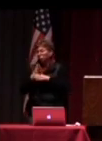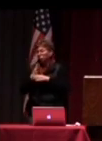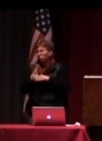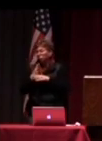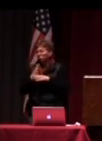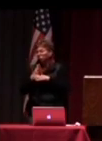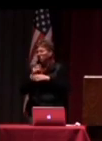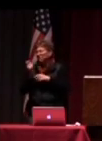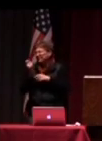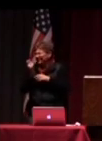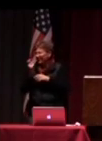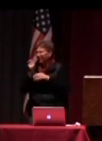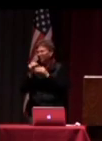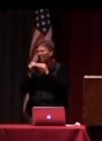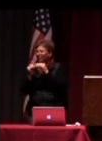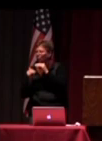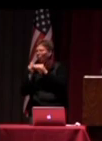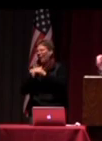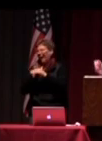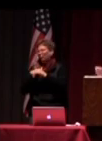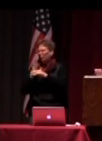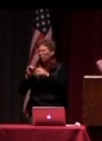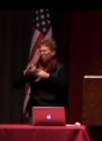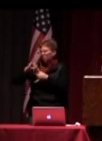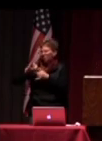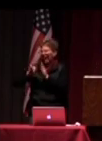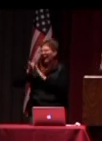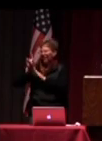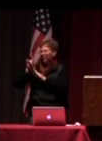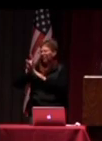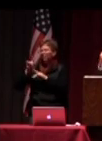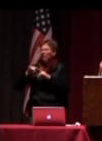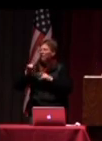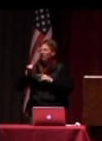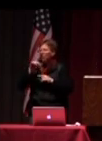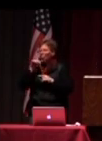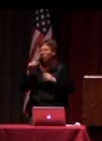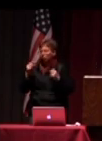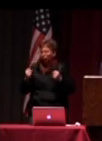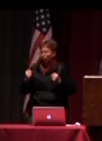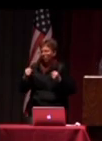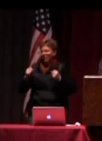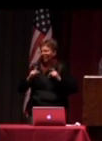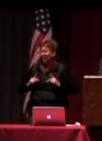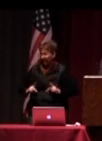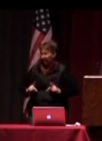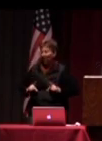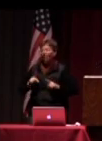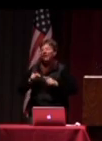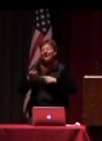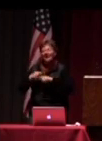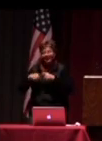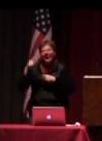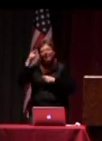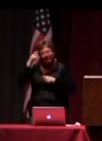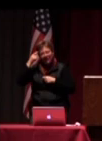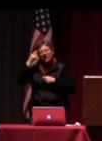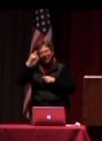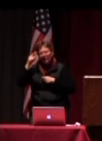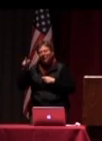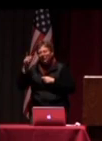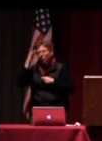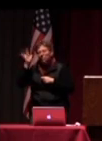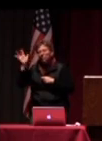little below average height for the period. But if he was not seen as being extraordinary physically, he was seen as being extraordinarily mentally, as a